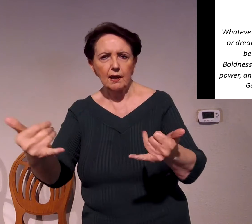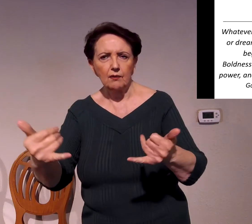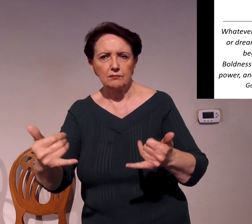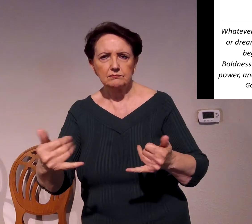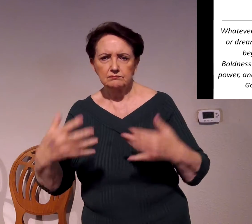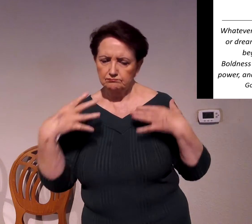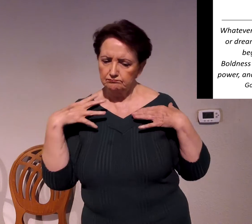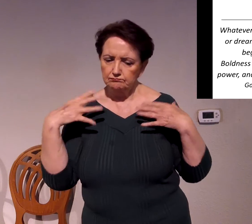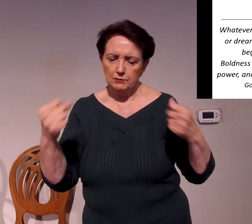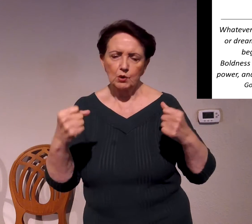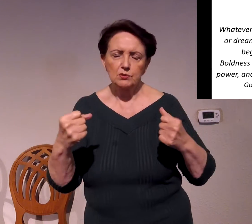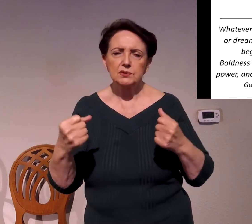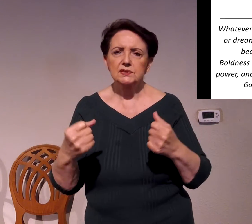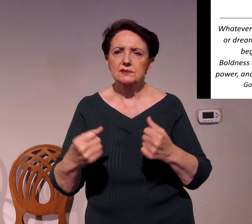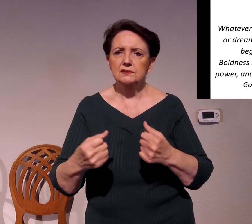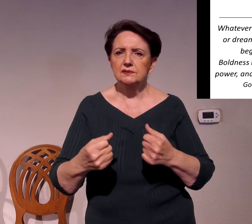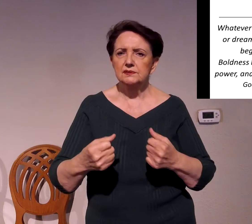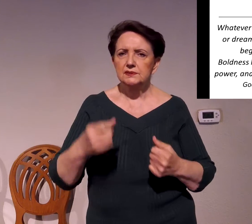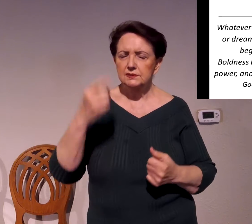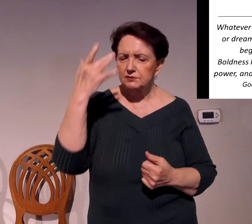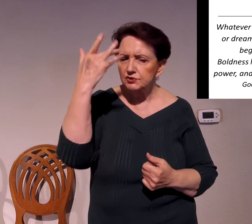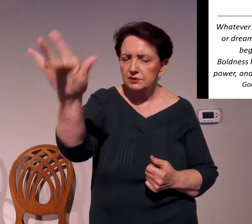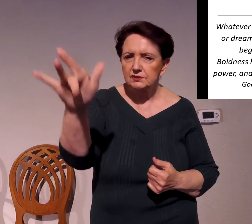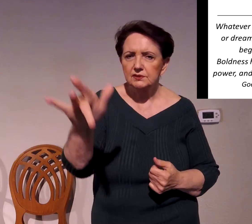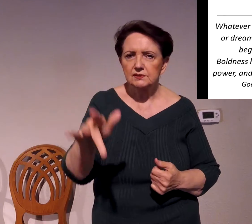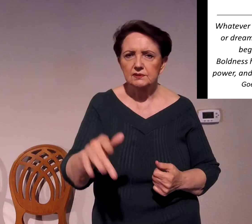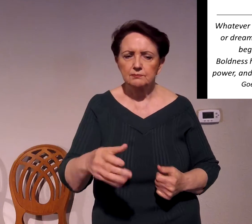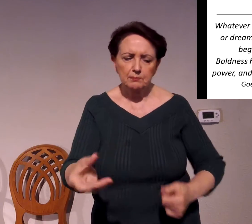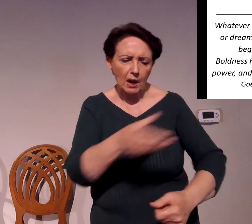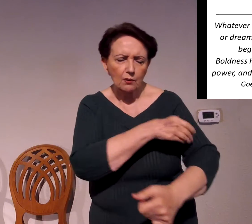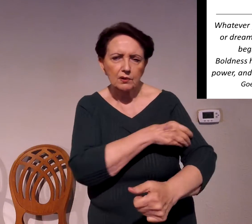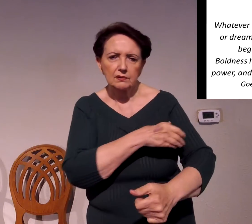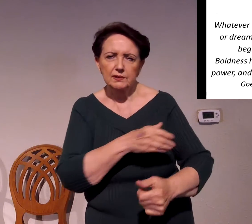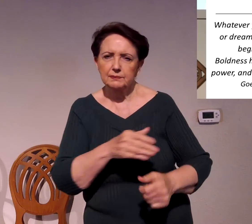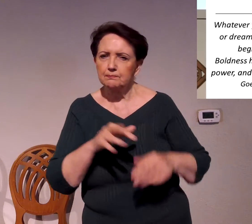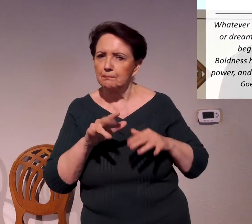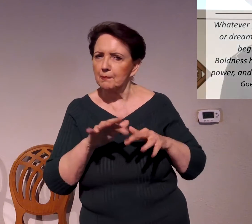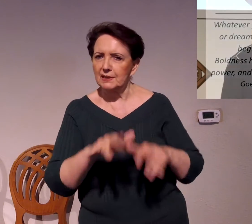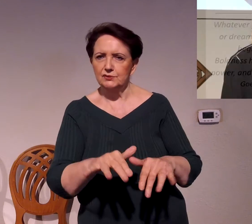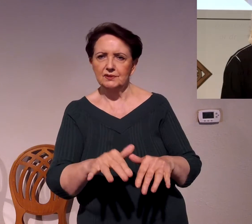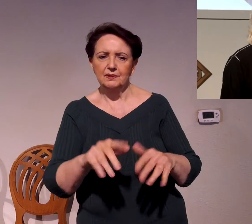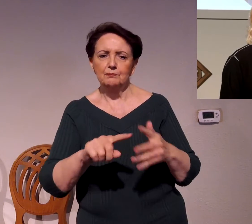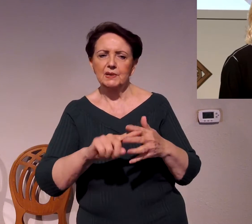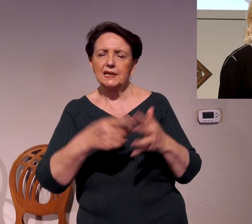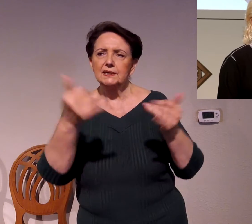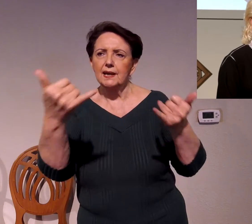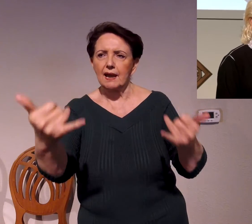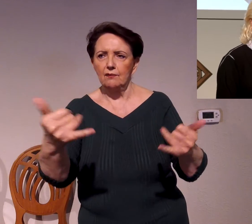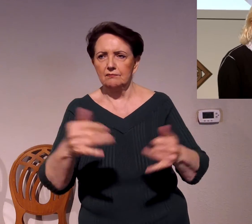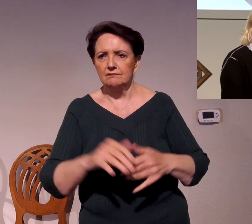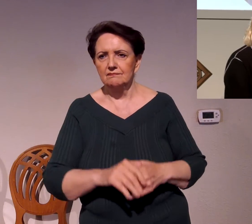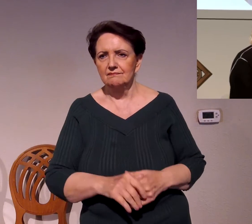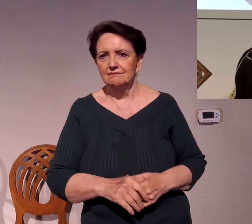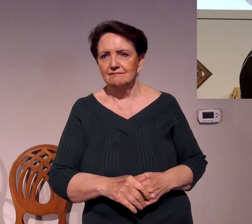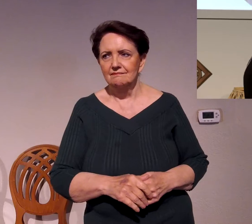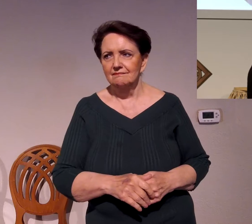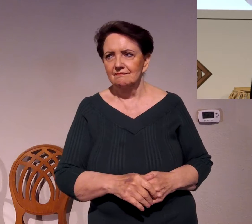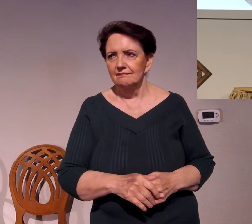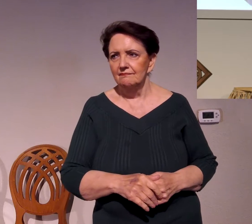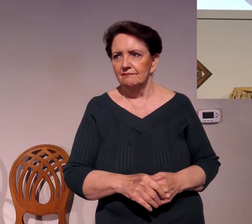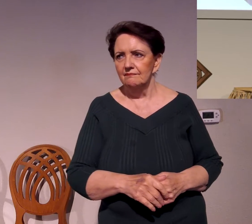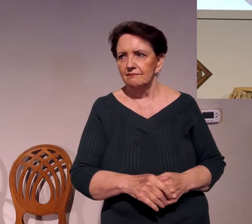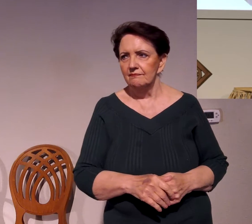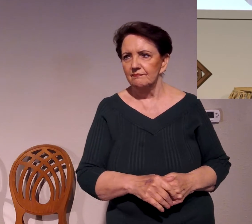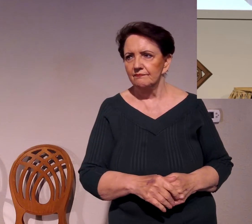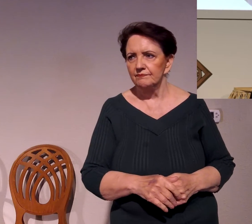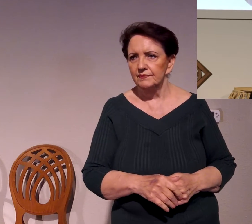has genius, power, and magic in it. Begin it now. Do you see, to